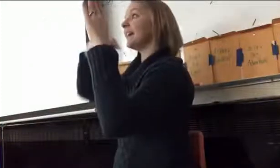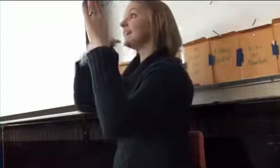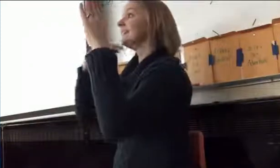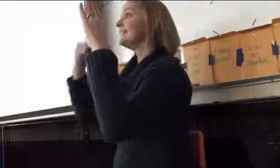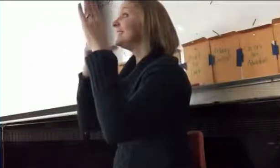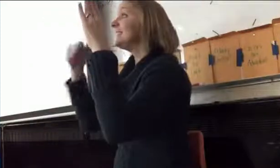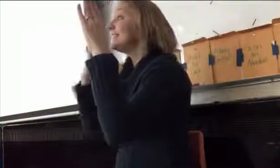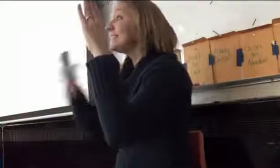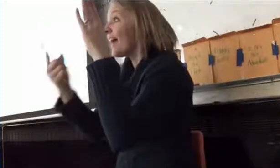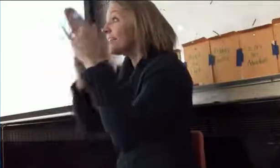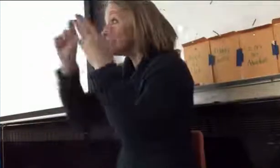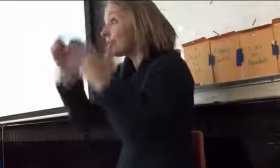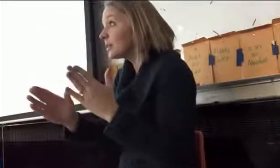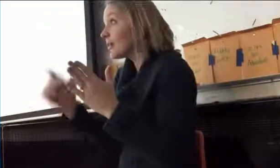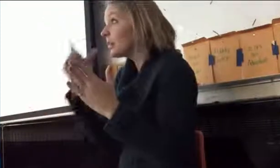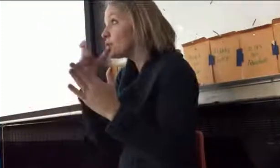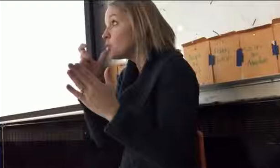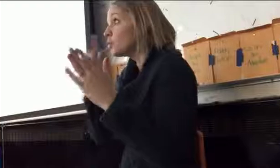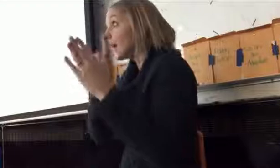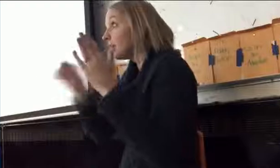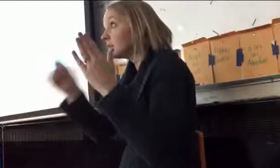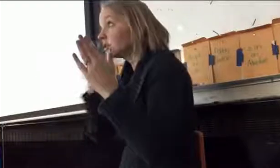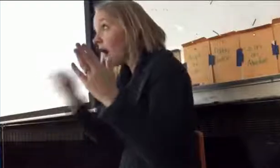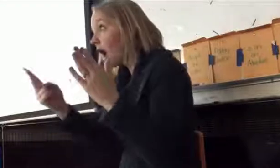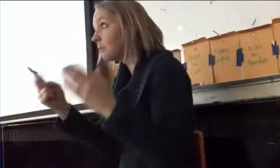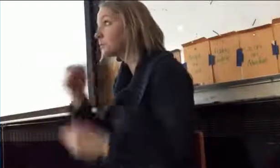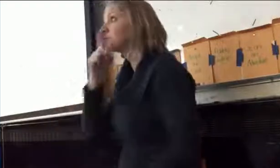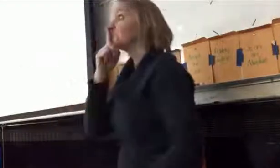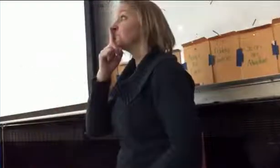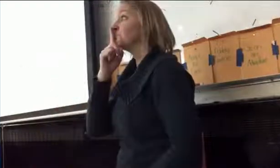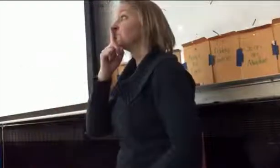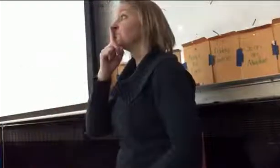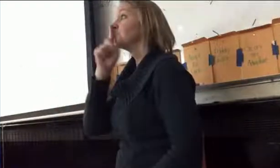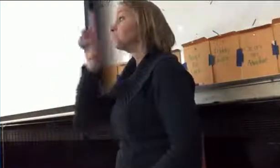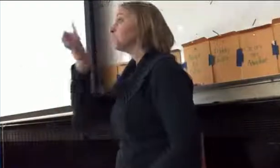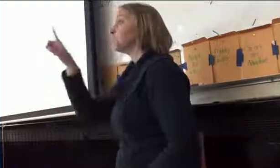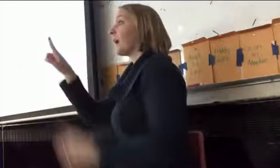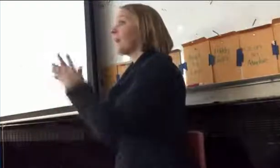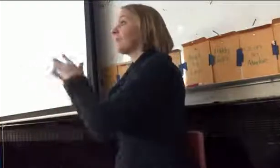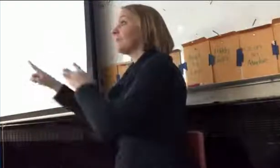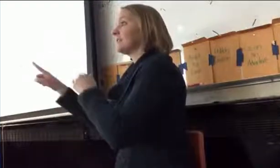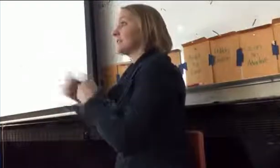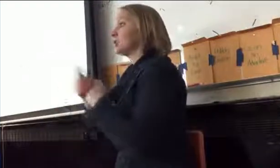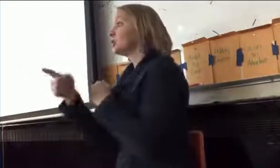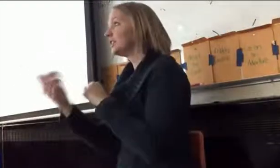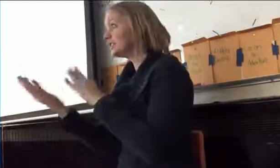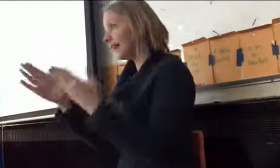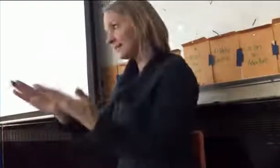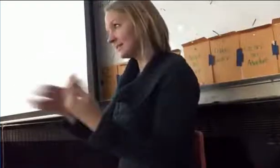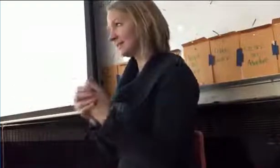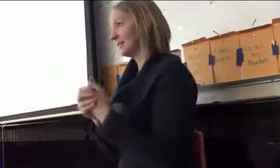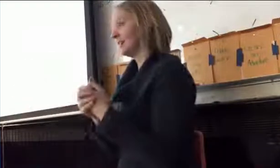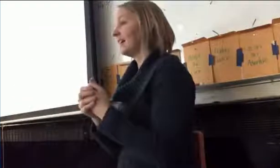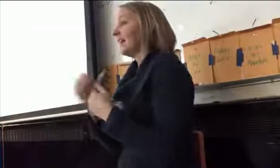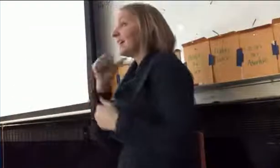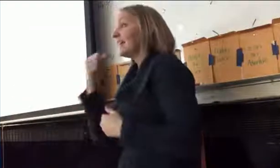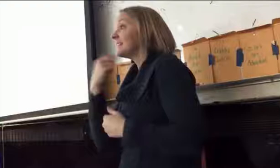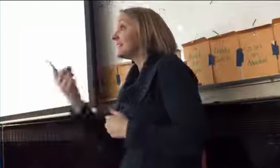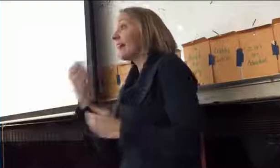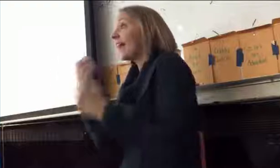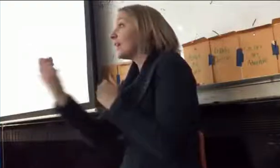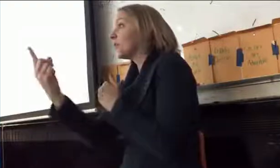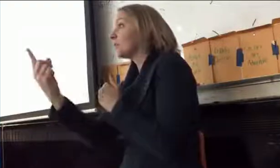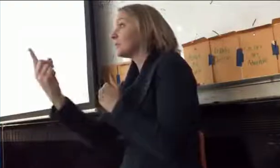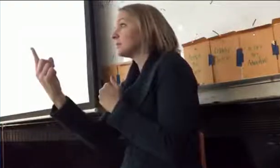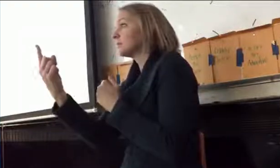fire. But they walked across to safety. Nobody let the people know underneath that there was an escape up. Everybody thought that all they